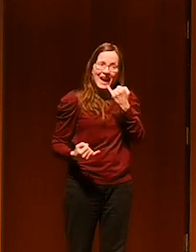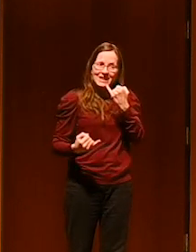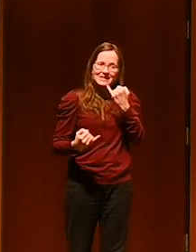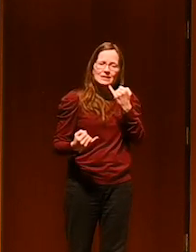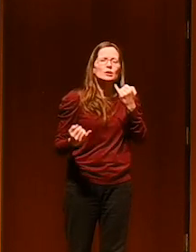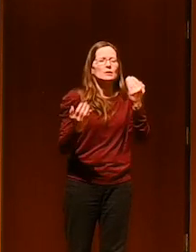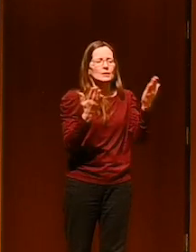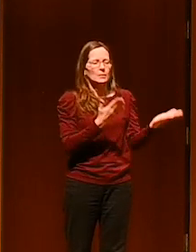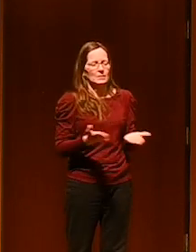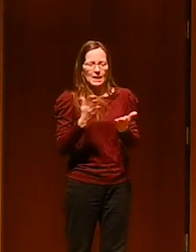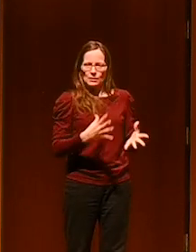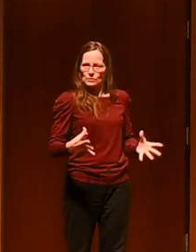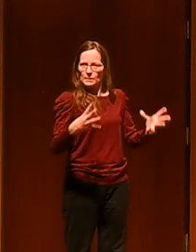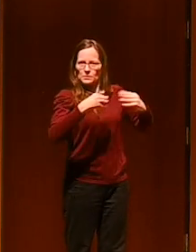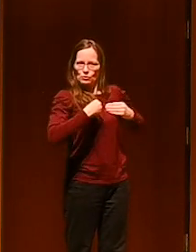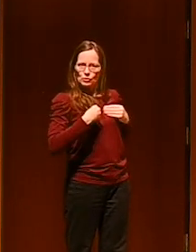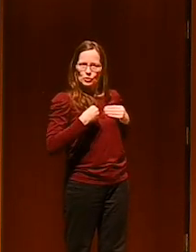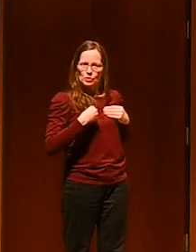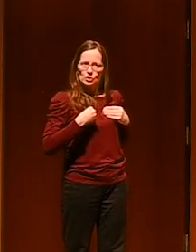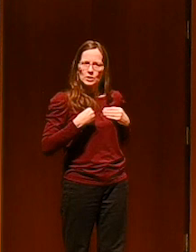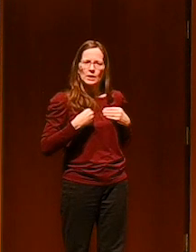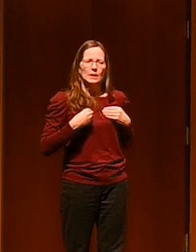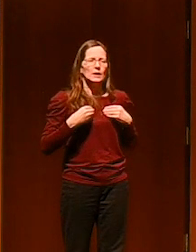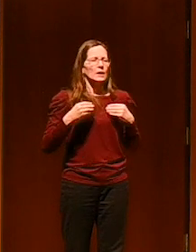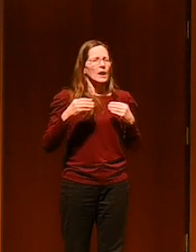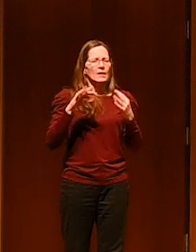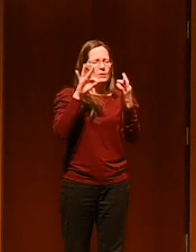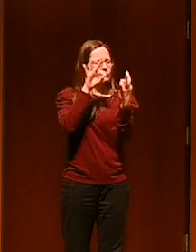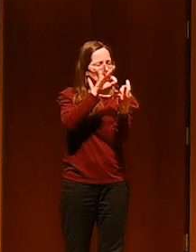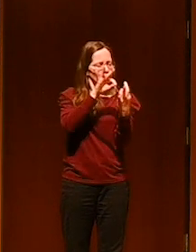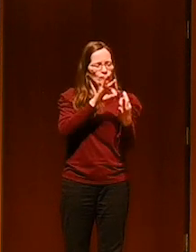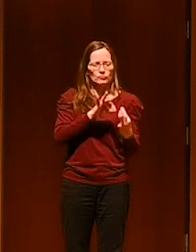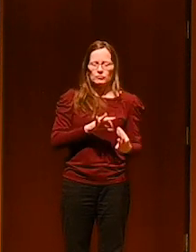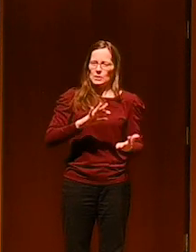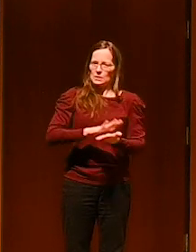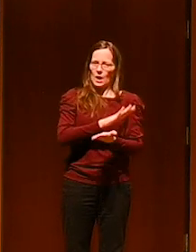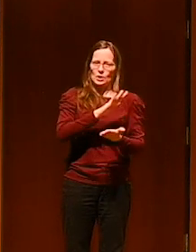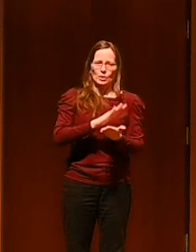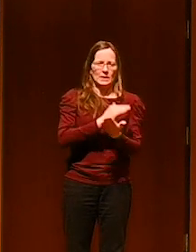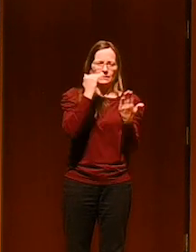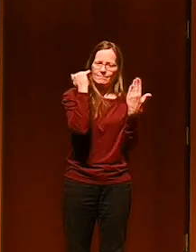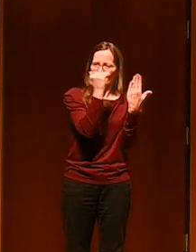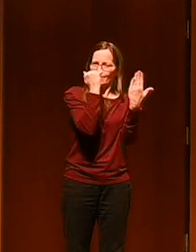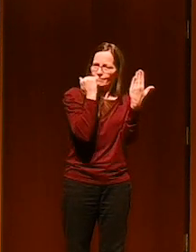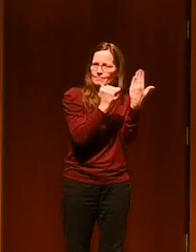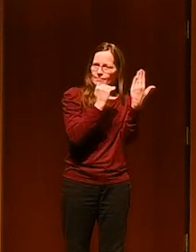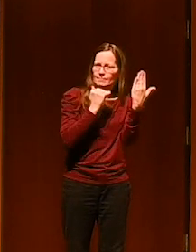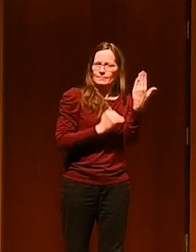together, making a really tight document that speaks to this vision that the community's laid out and putting it